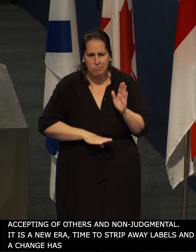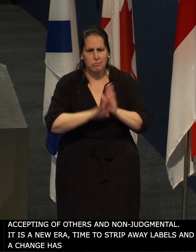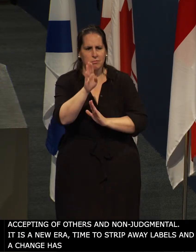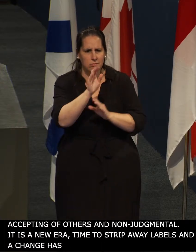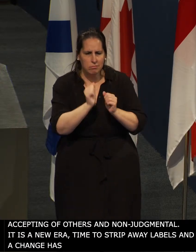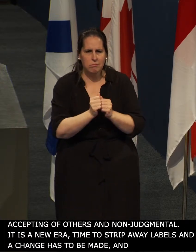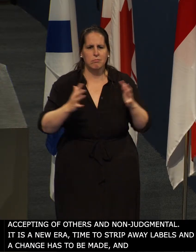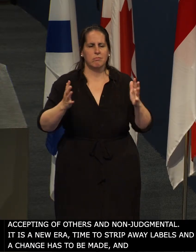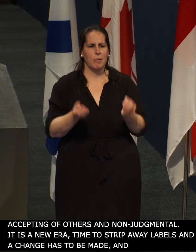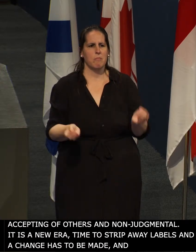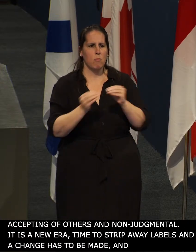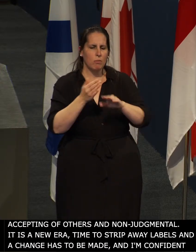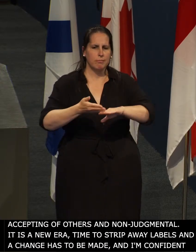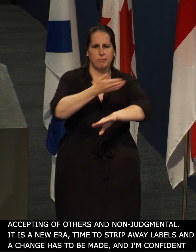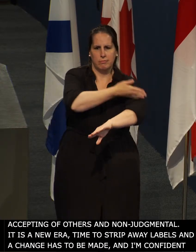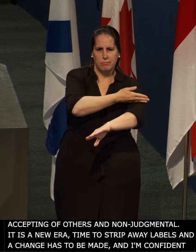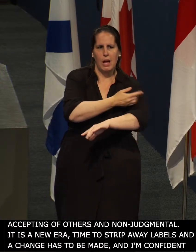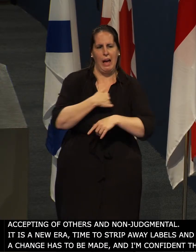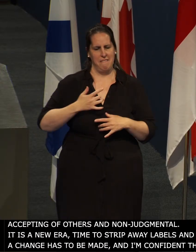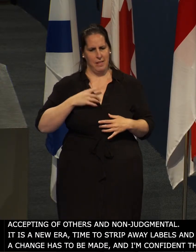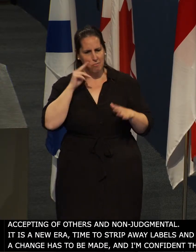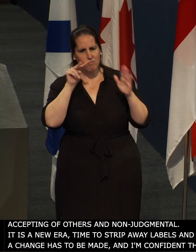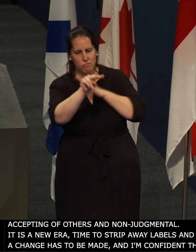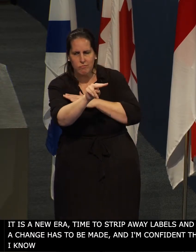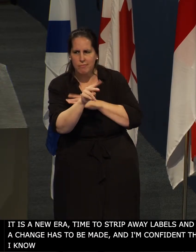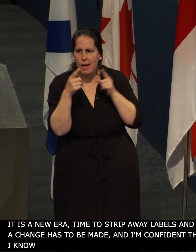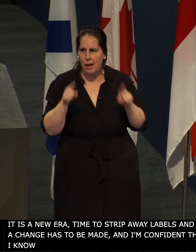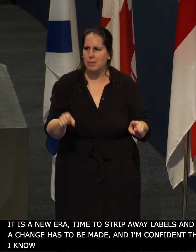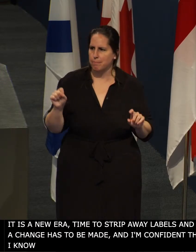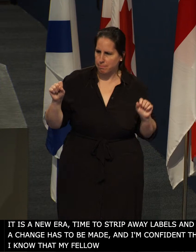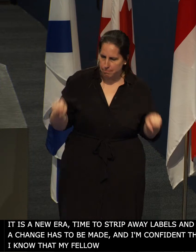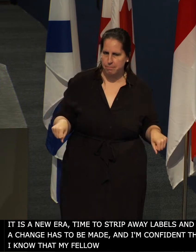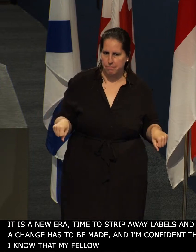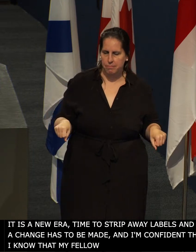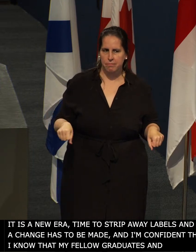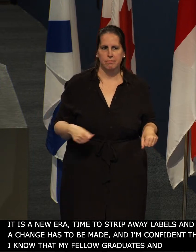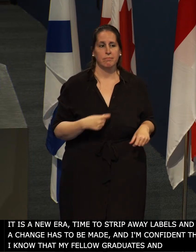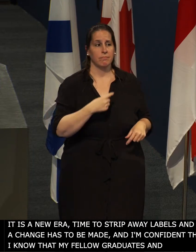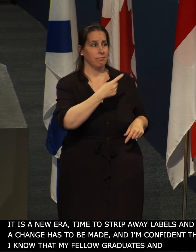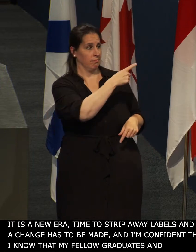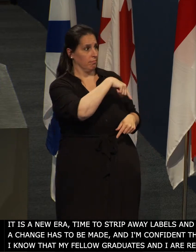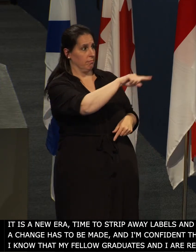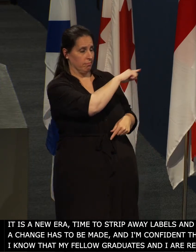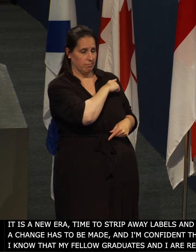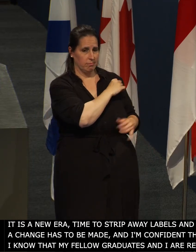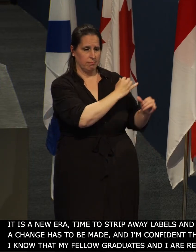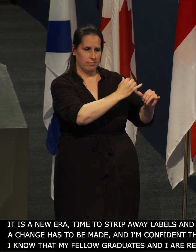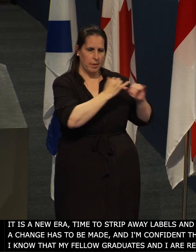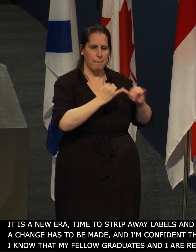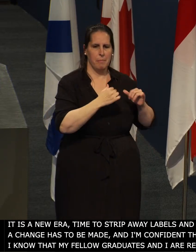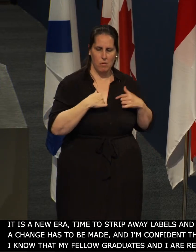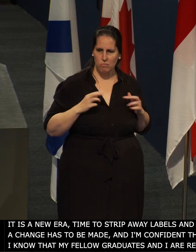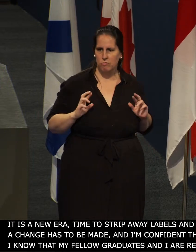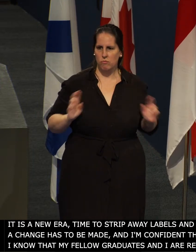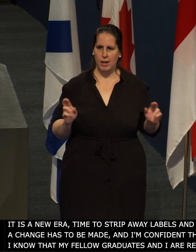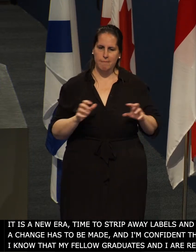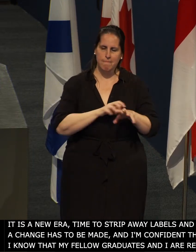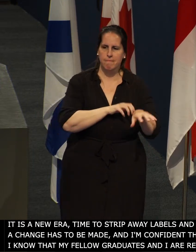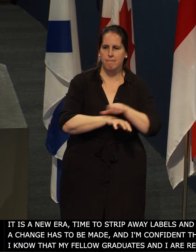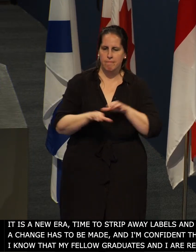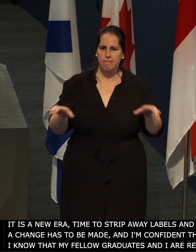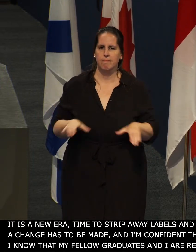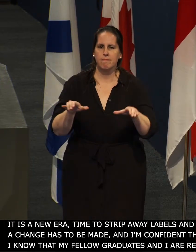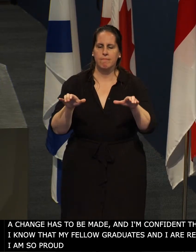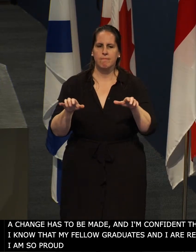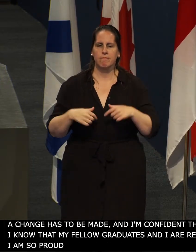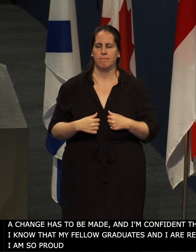it will happen. I know that my fellow graduates and I are ready to and able to take up this task. I'm so